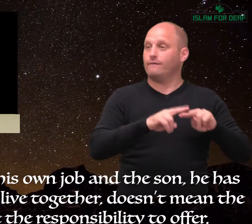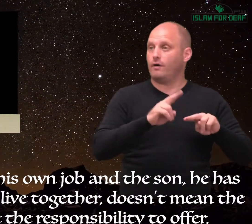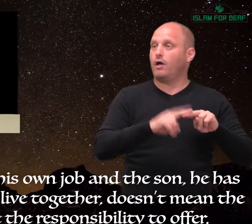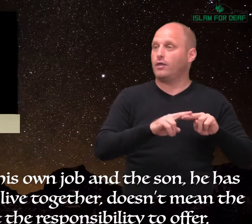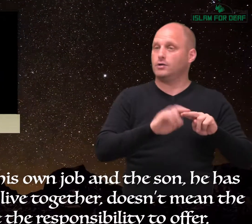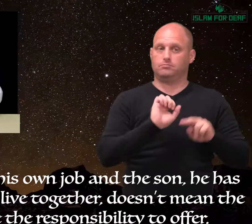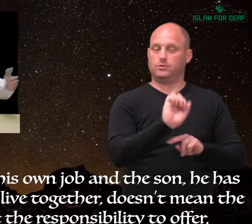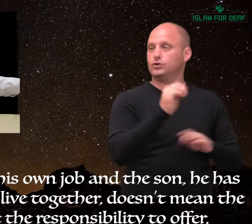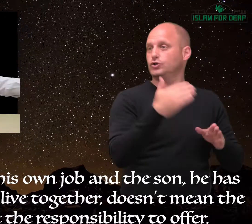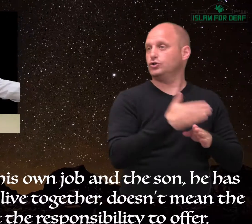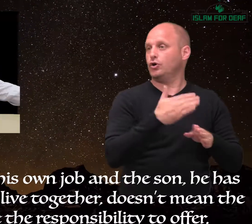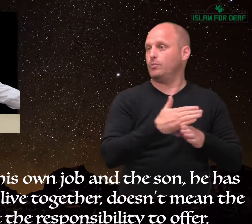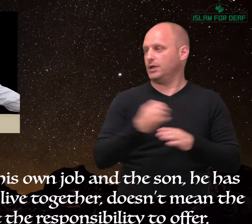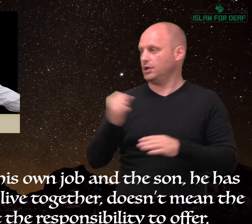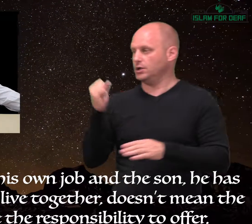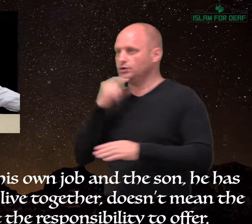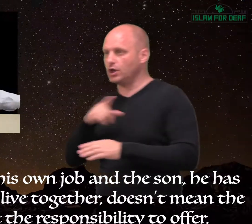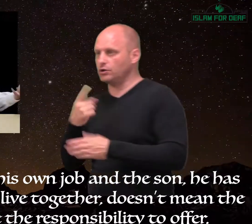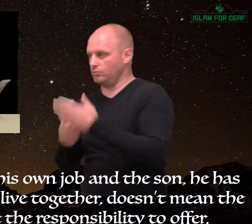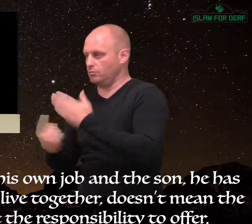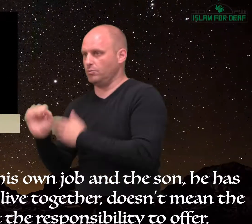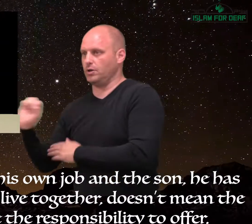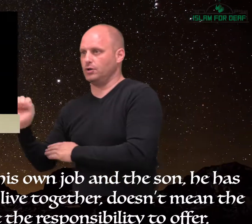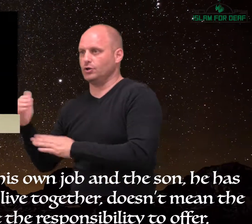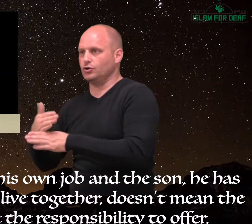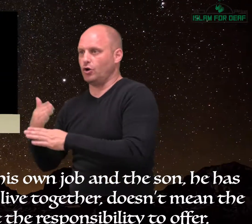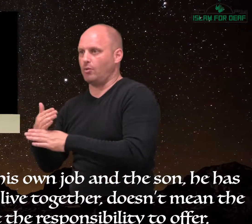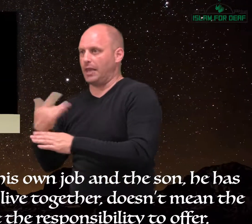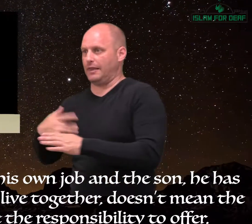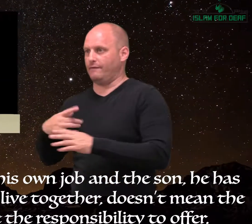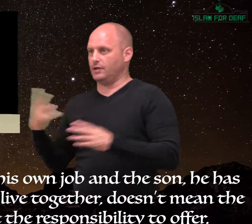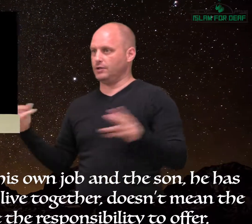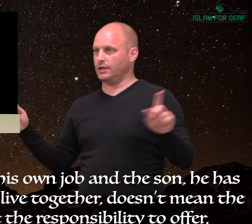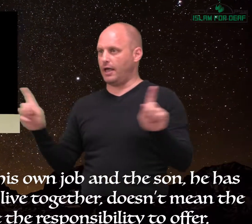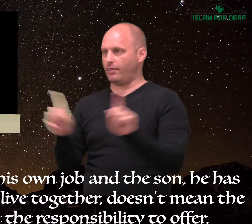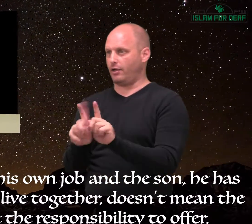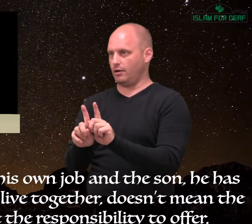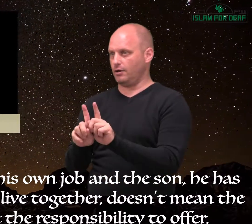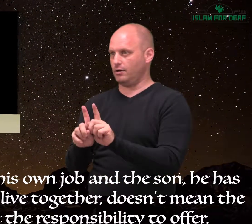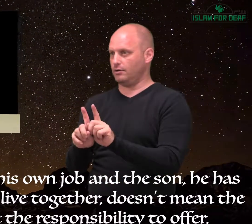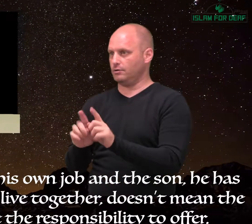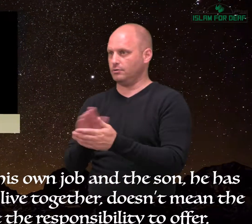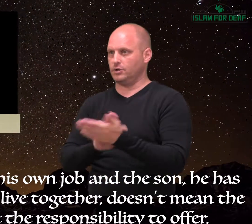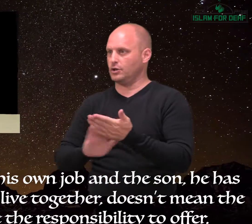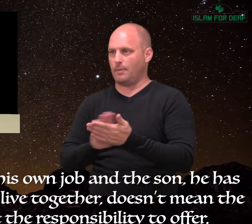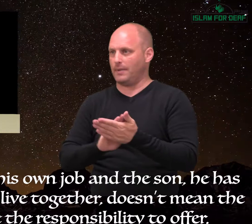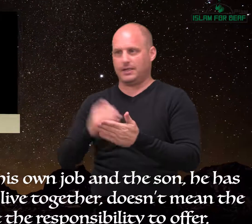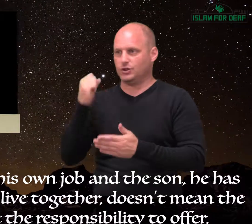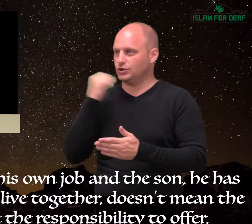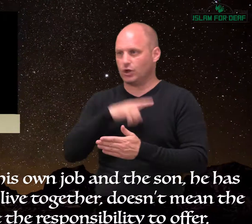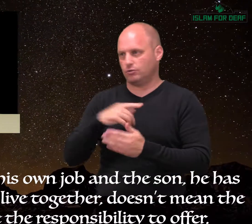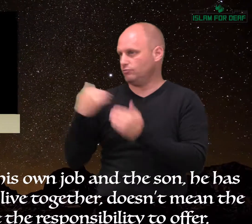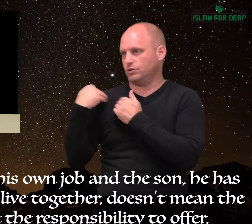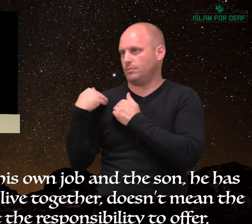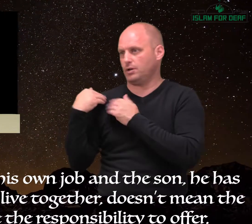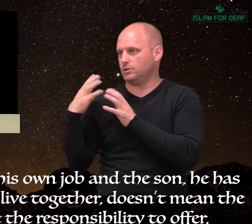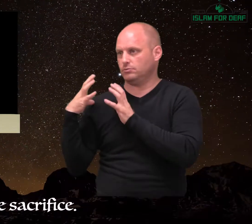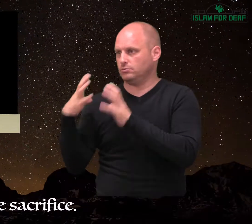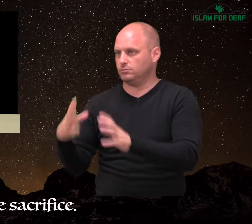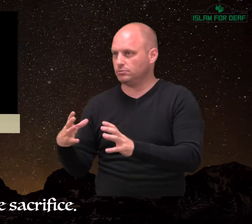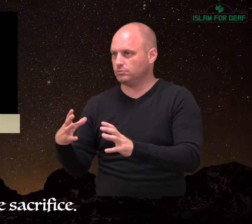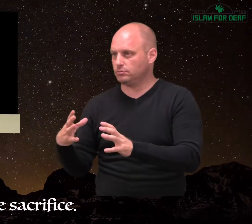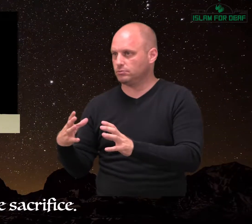has his own job, and the son, he has his own job, but they live together, it doesn't mean that the son doesn't have the responsibility to offer